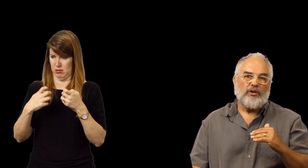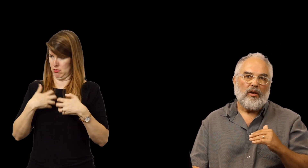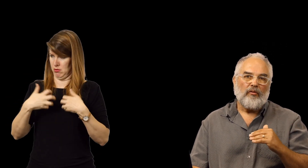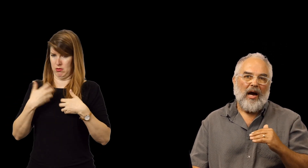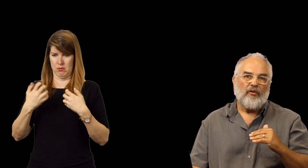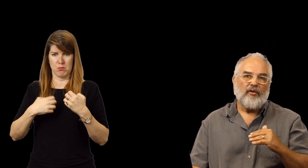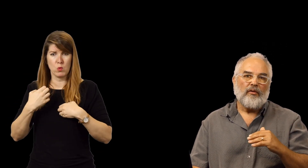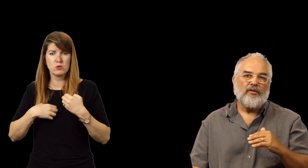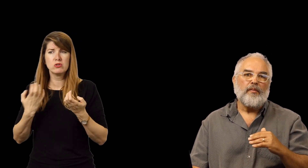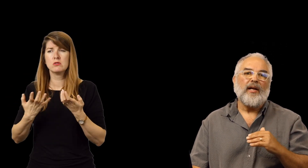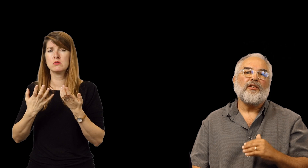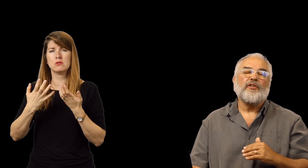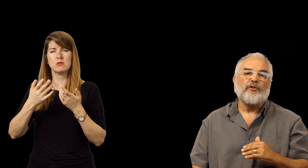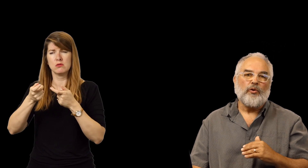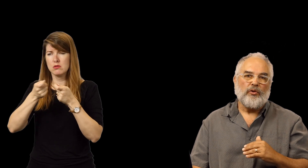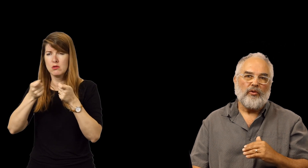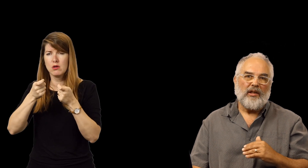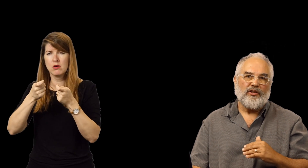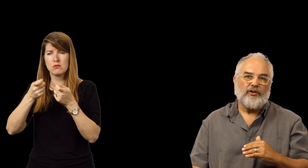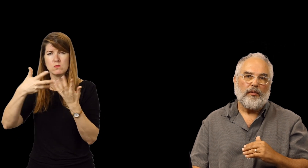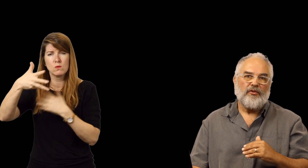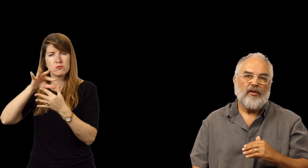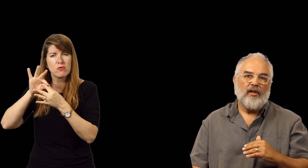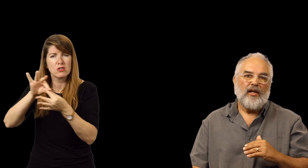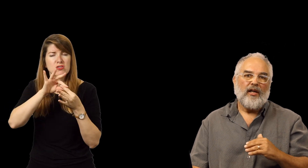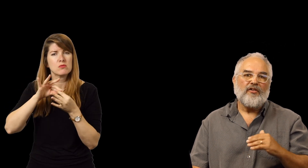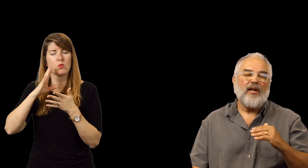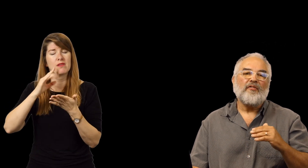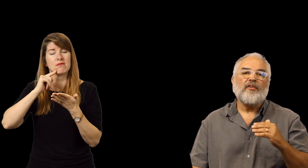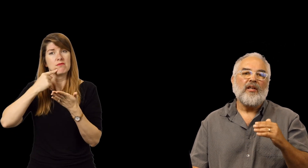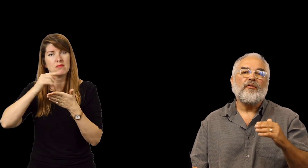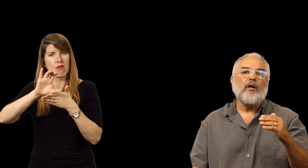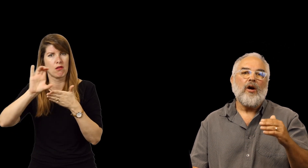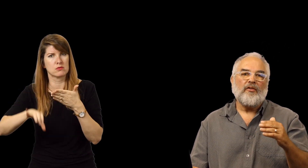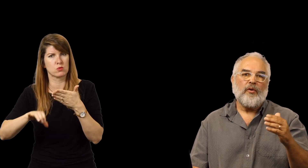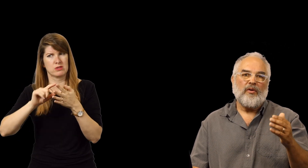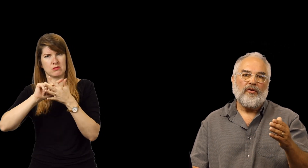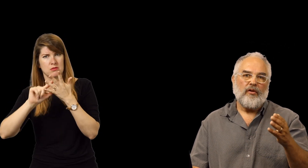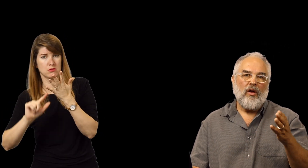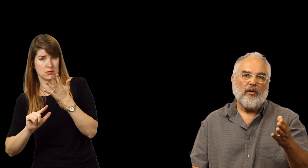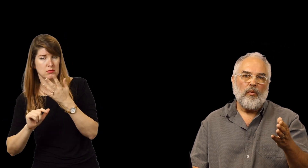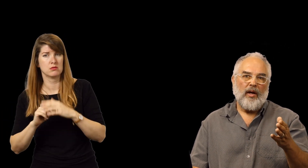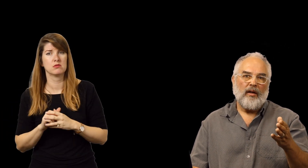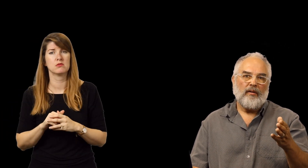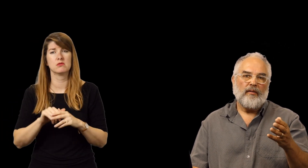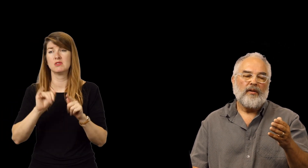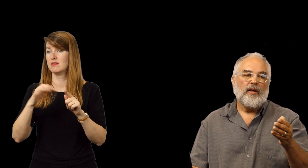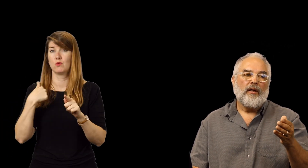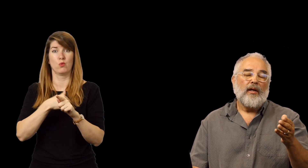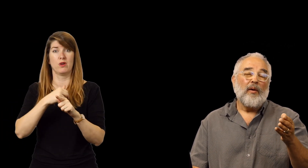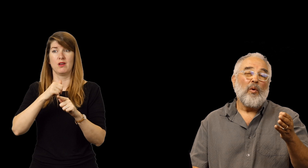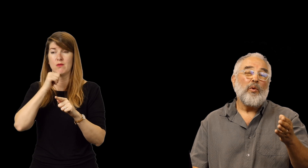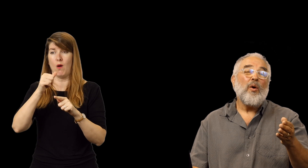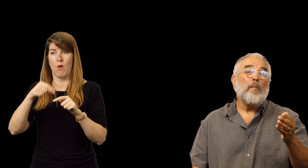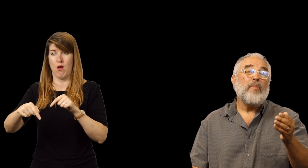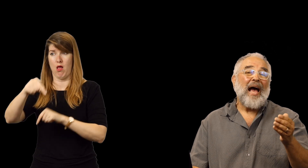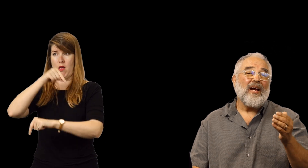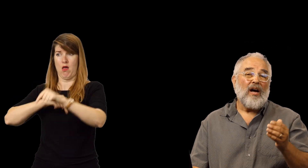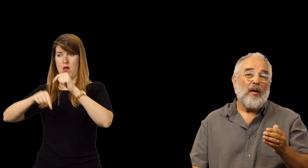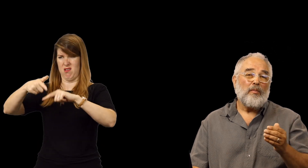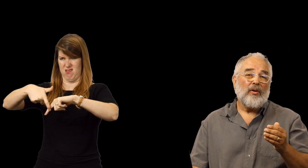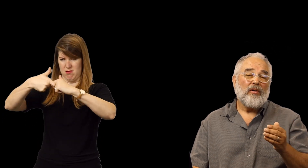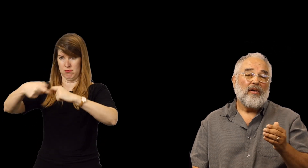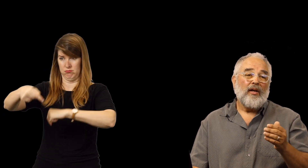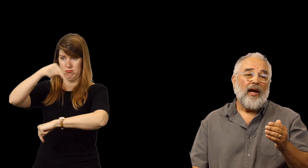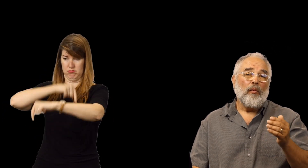their emotional arousal, to manage their social relationships. It's going to have significant consequences along the way. And when we don't